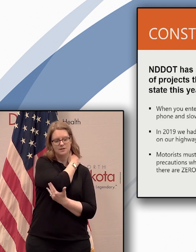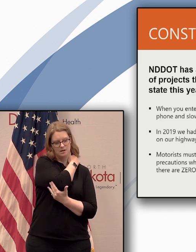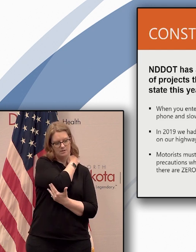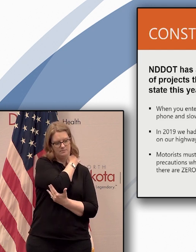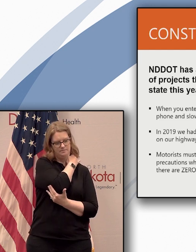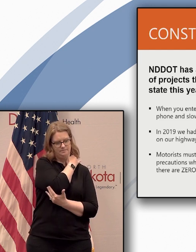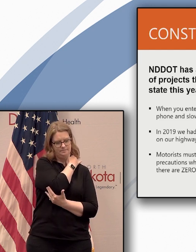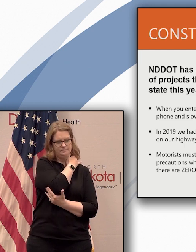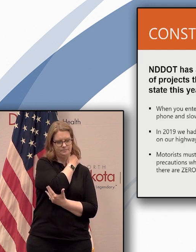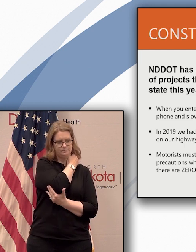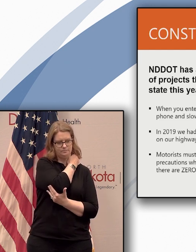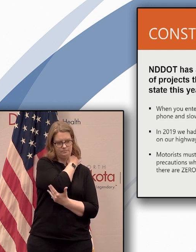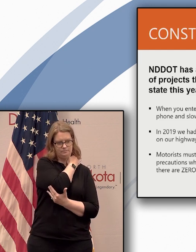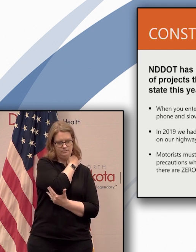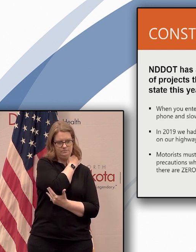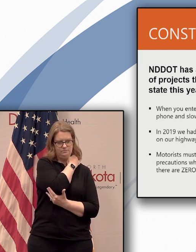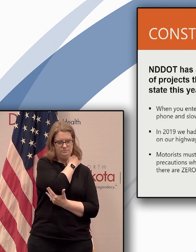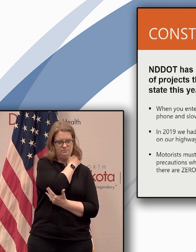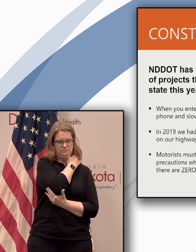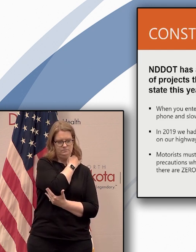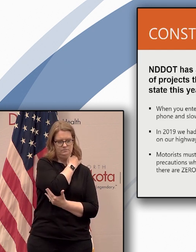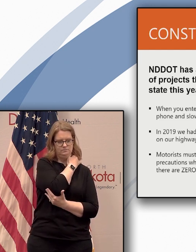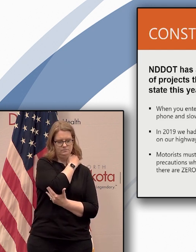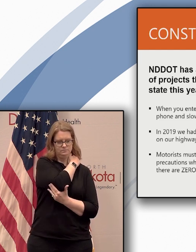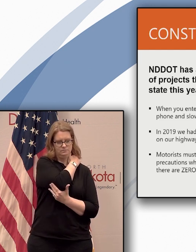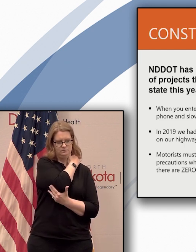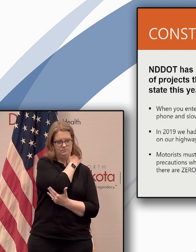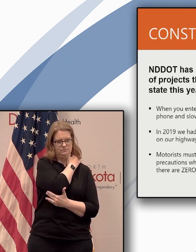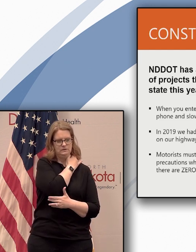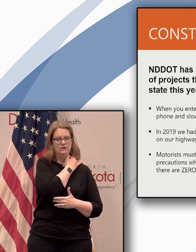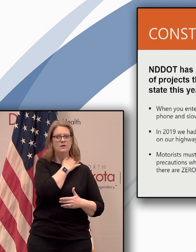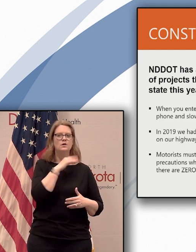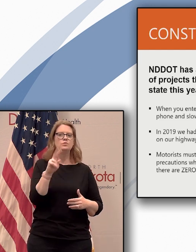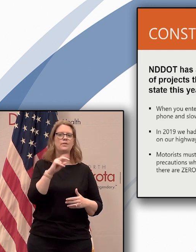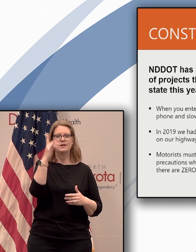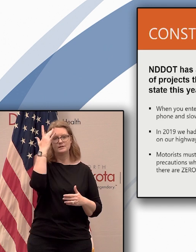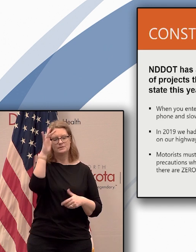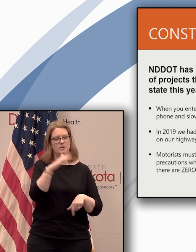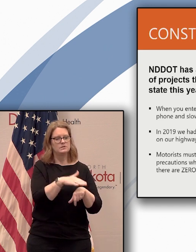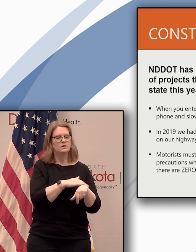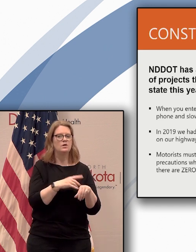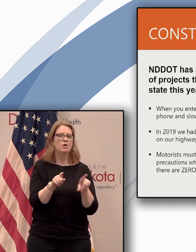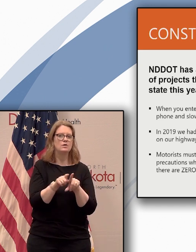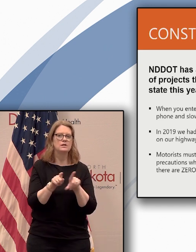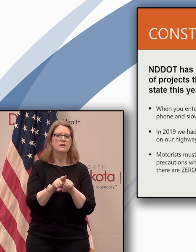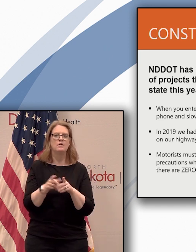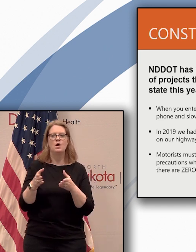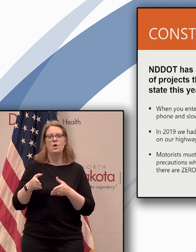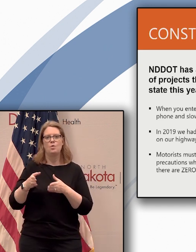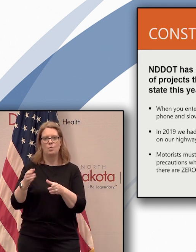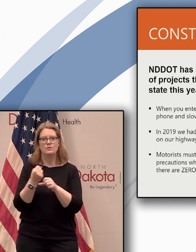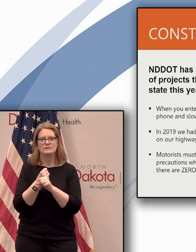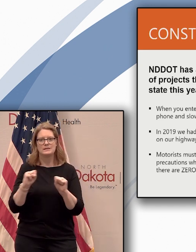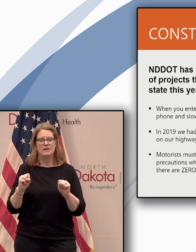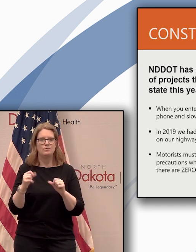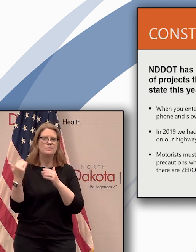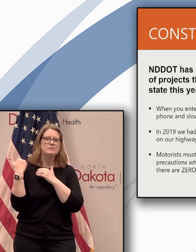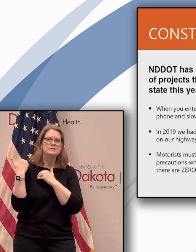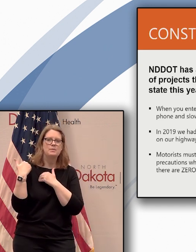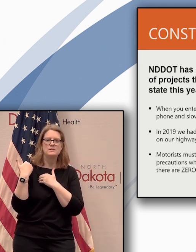And just as we all have a responsibility to be North Dakota smart and slow down, we also got a responsibility to keep our roads safe with responsible